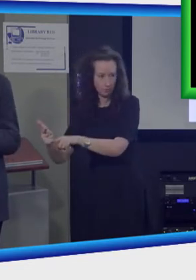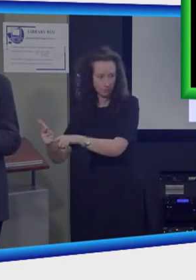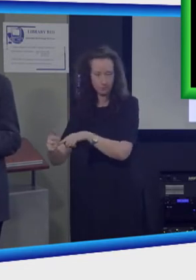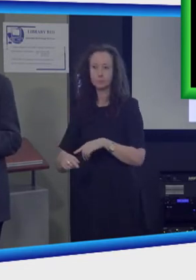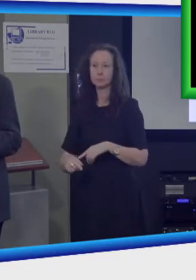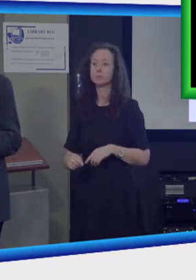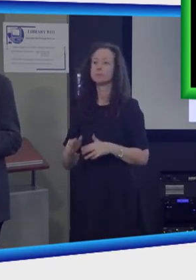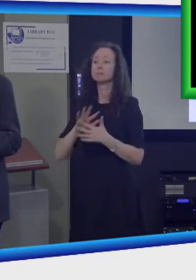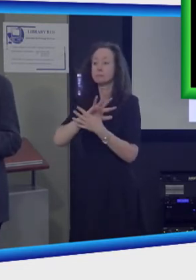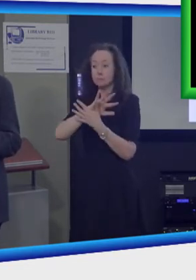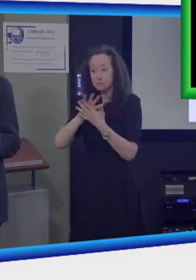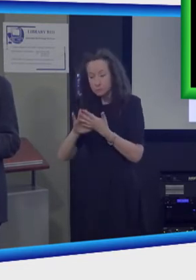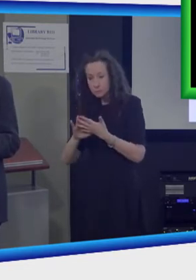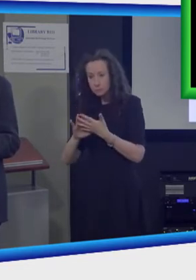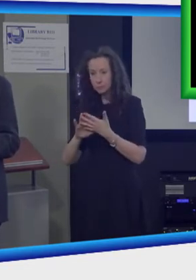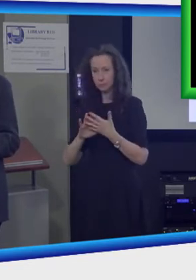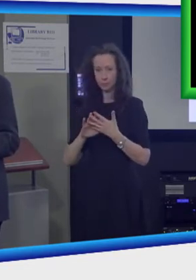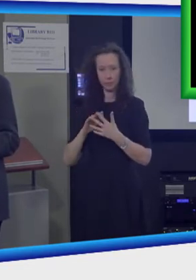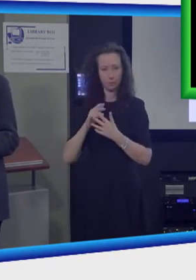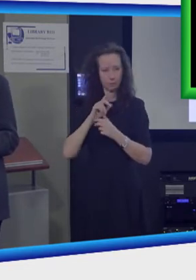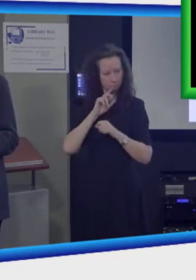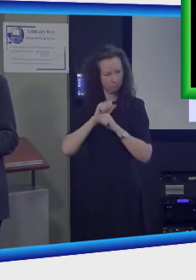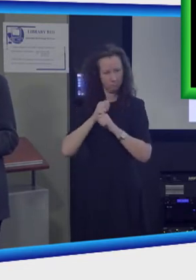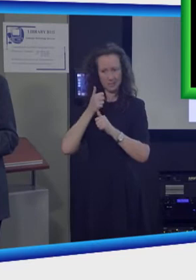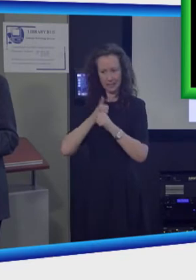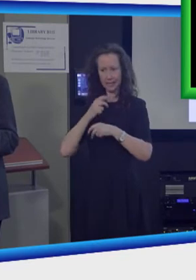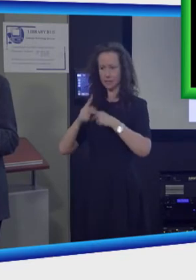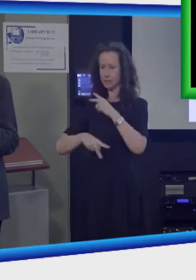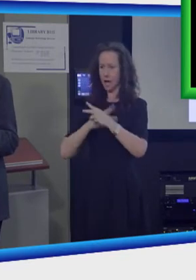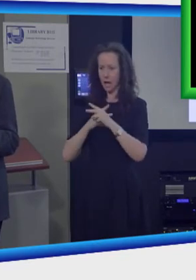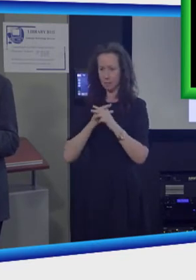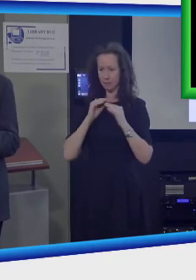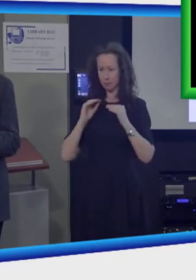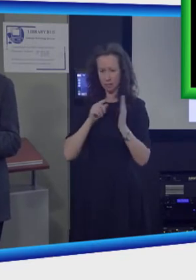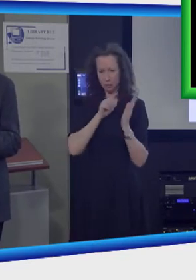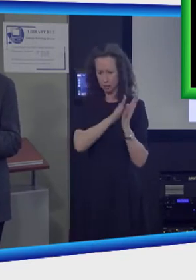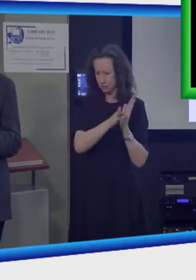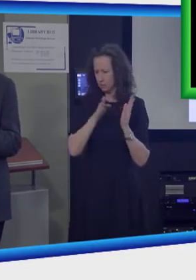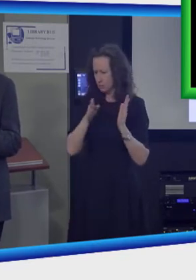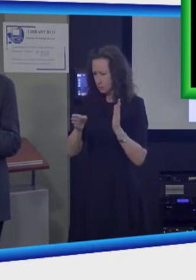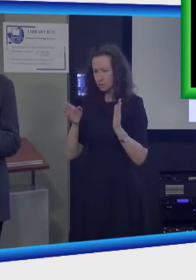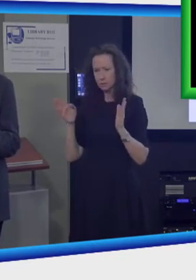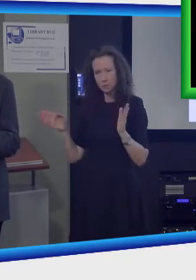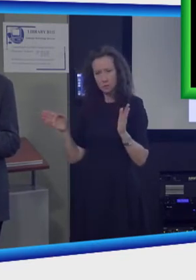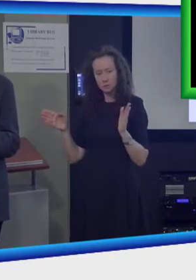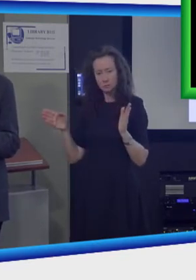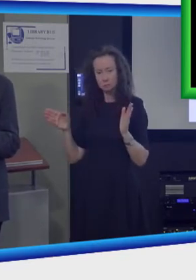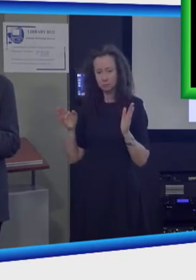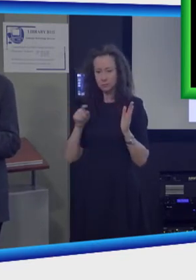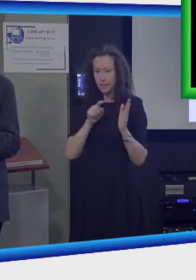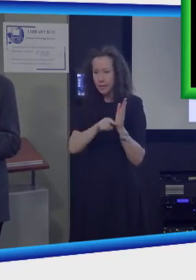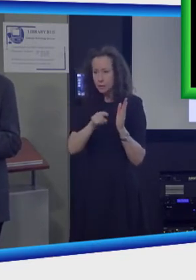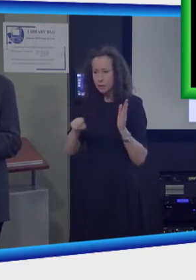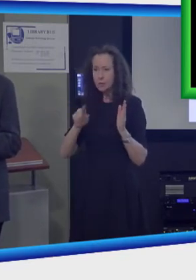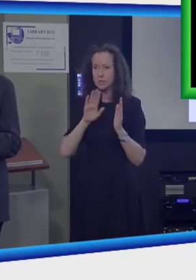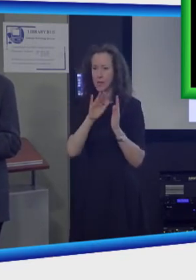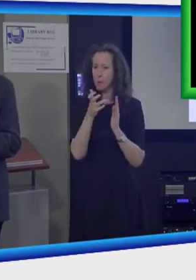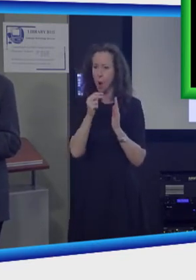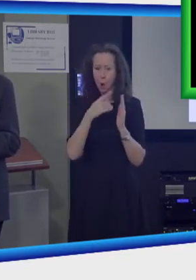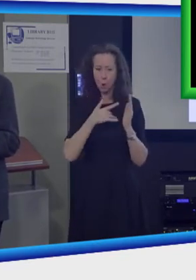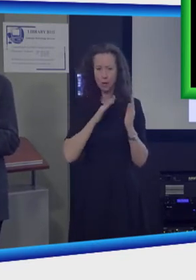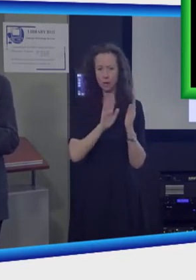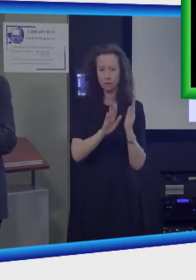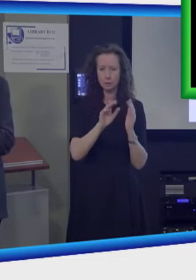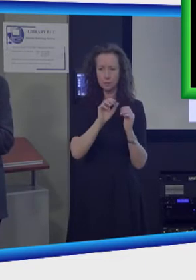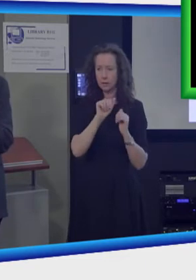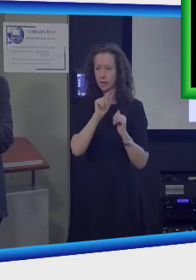Each method, each type of instruction can be viewed as a vector, really. Each instructional method has a set of attributes,